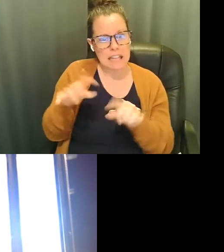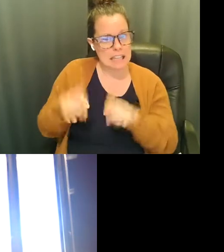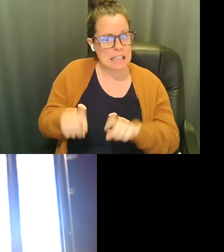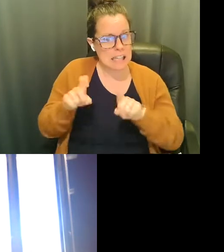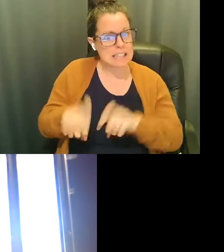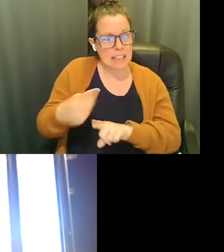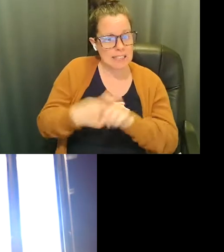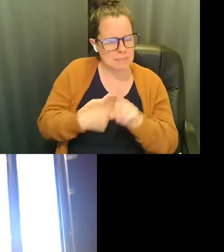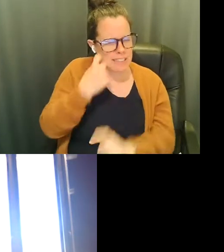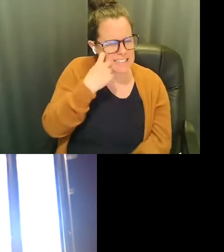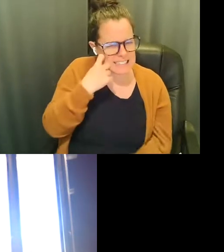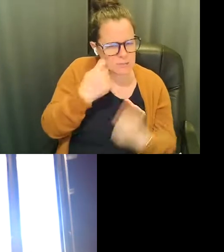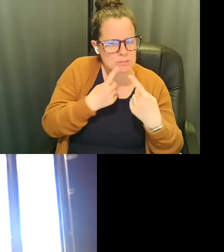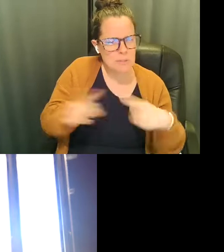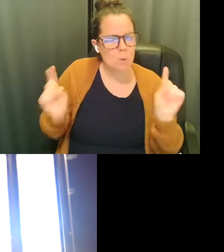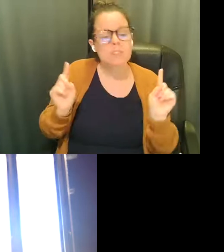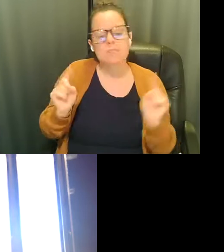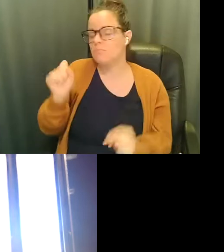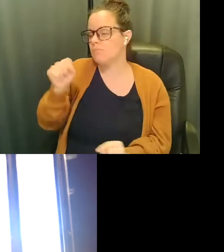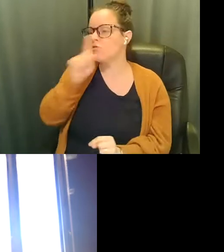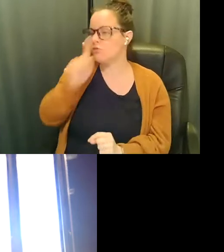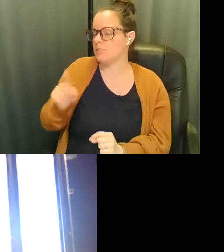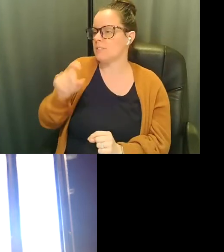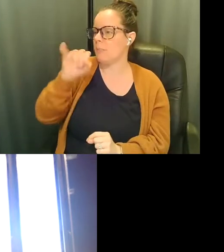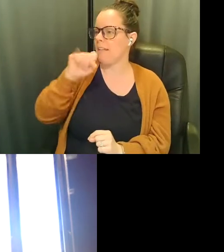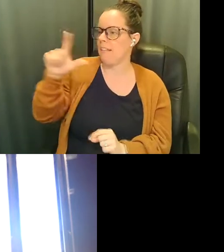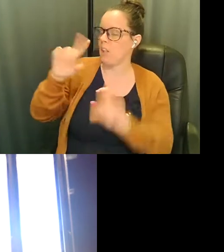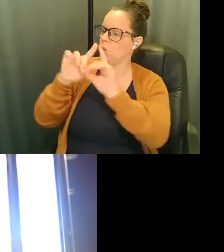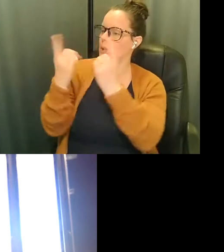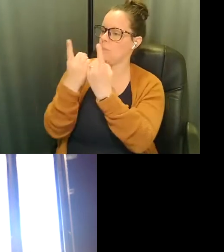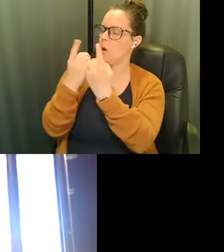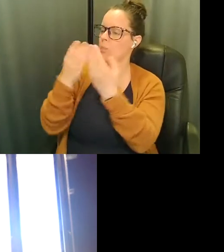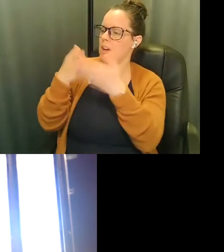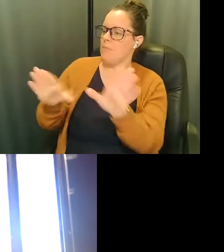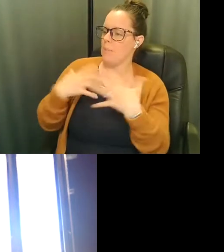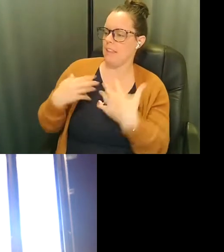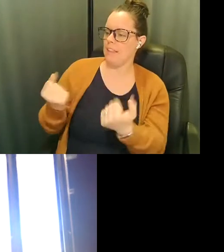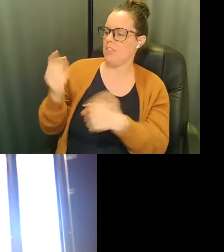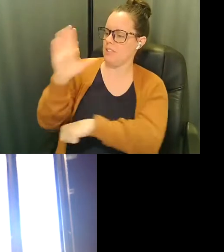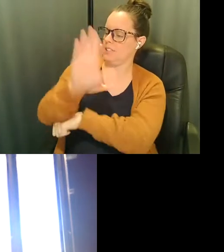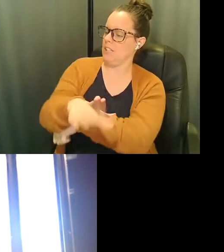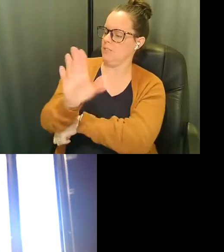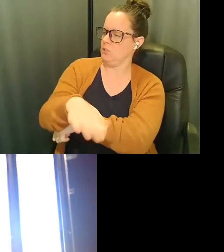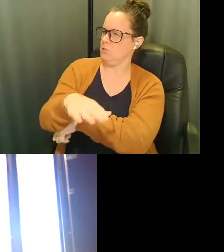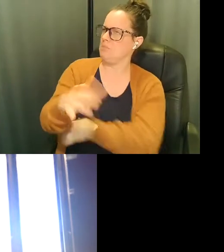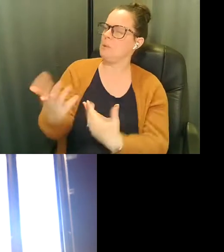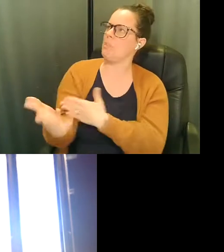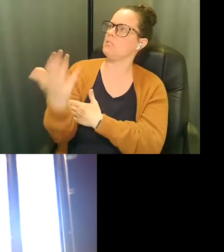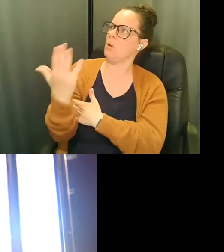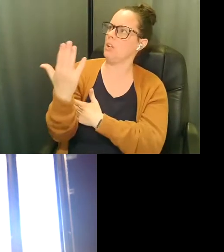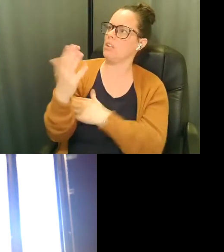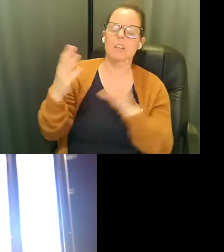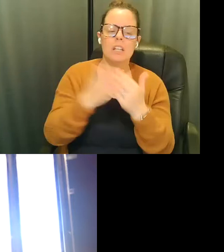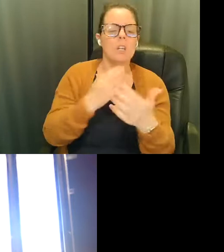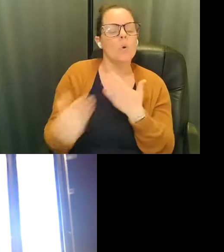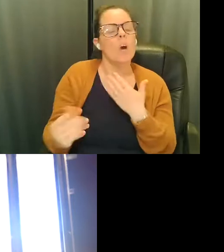reported. Sure. That just came out from the Illinois Department of Public Health this afternoon, or this morning maybe. It was